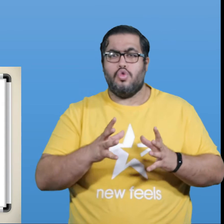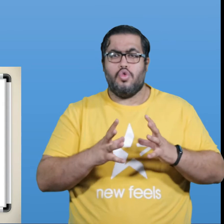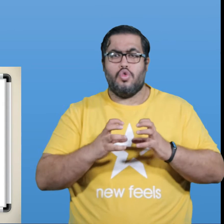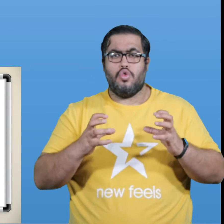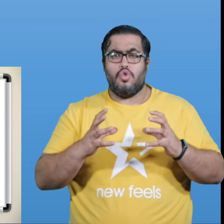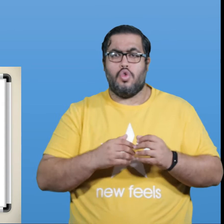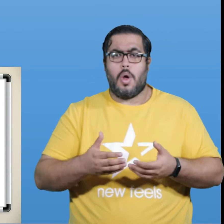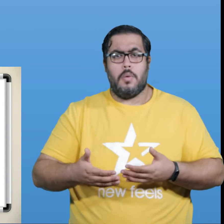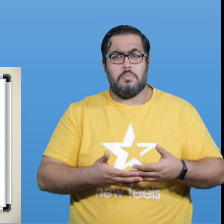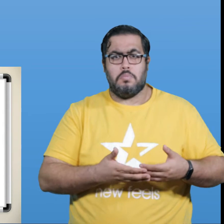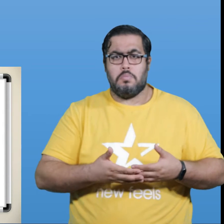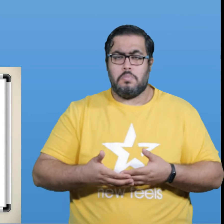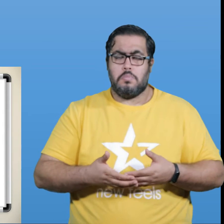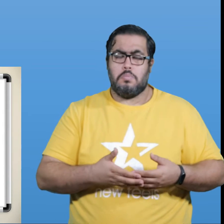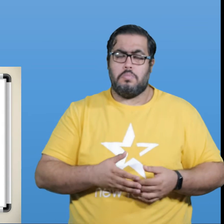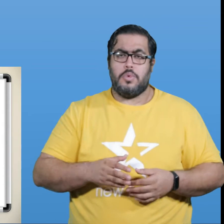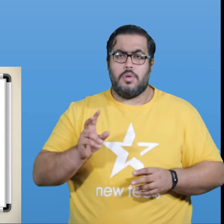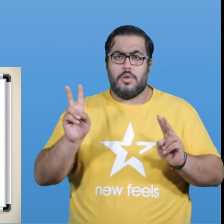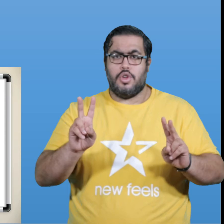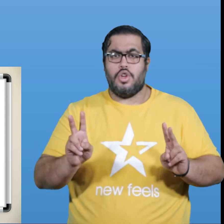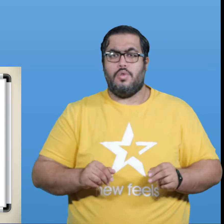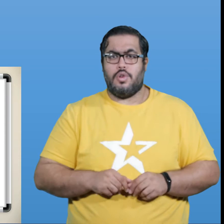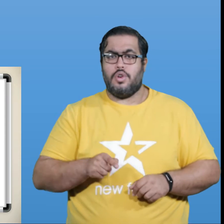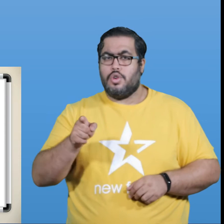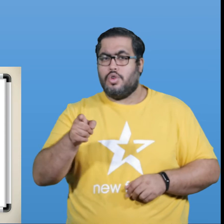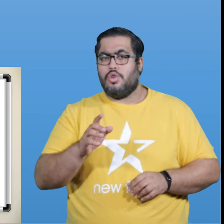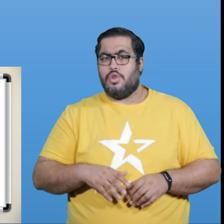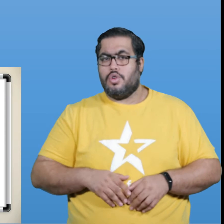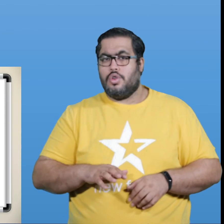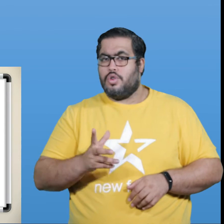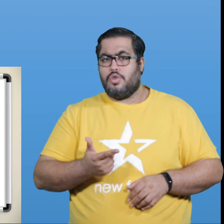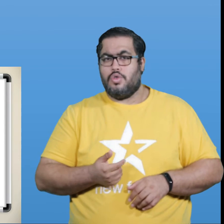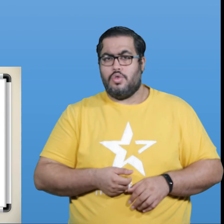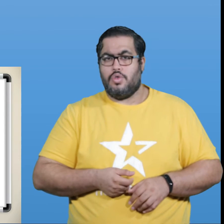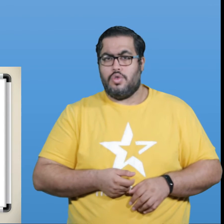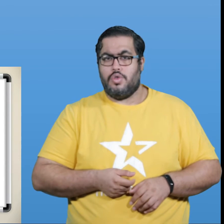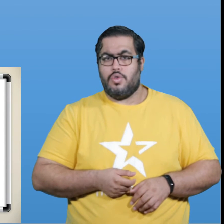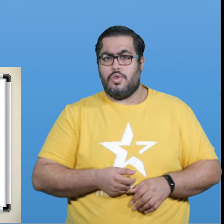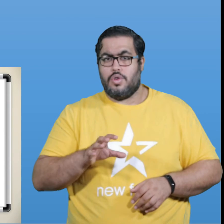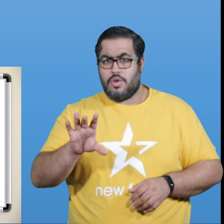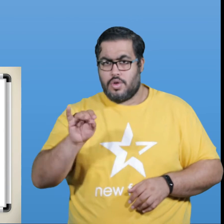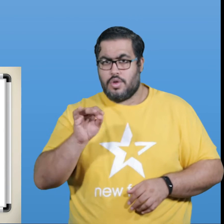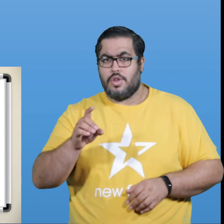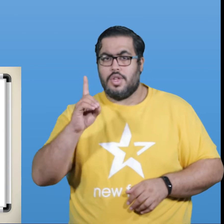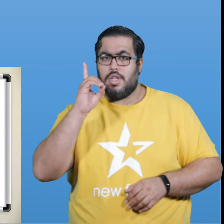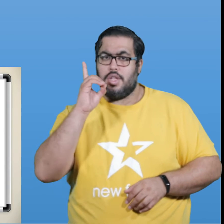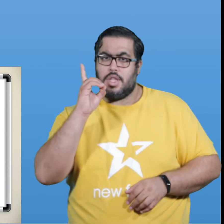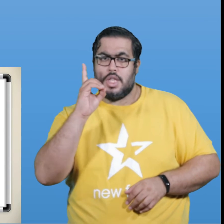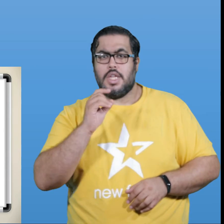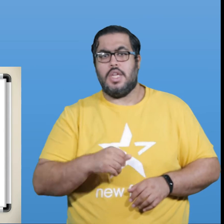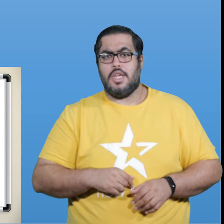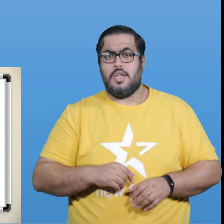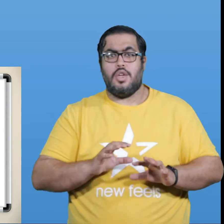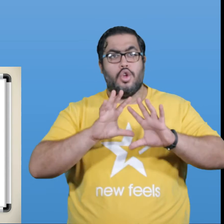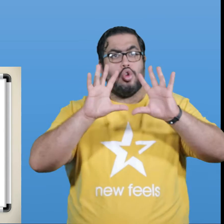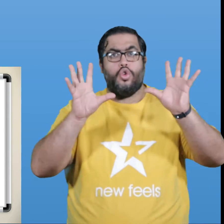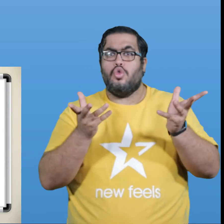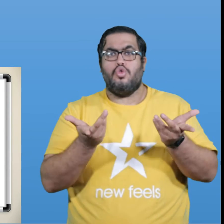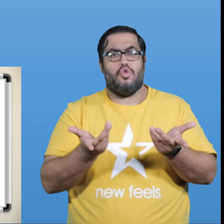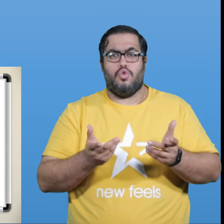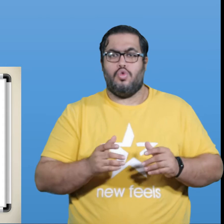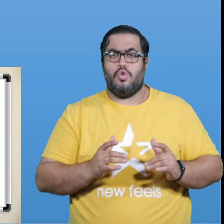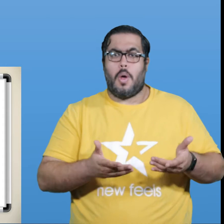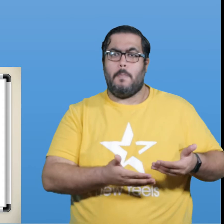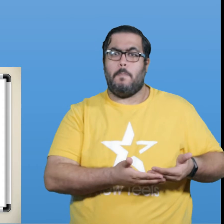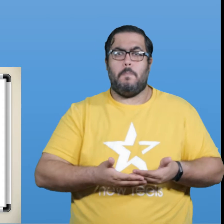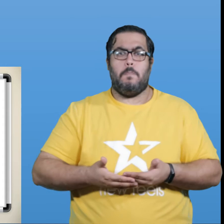think? The main idea of the first paragraph. Of course, we have D. The answer is D, to describe what a baby shower